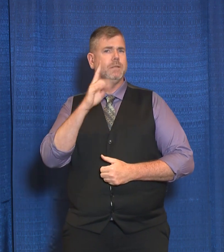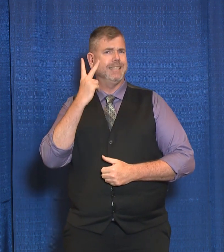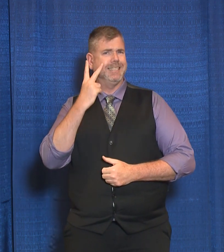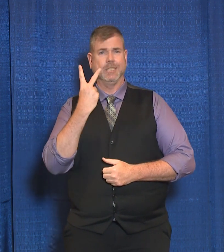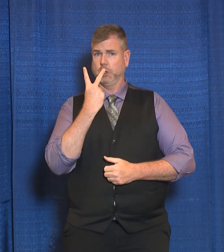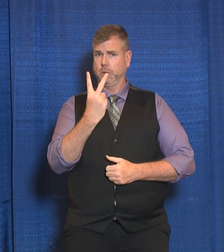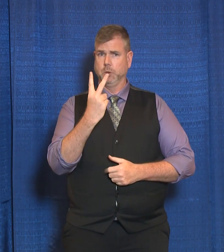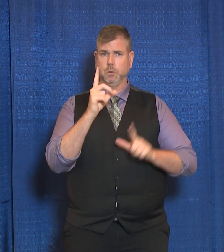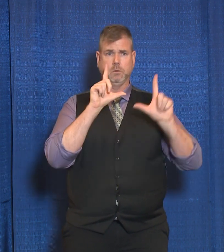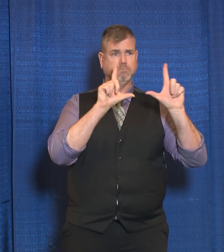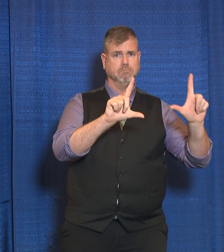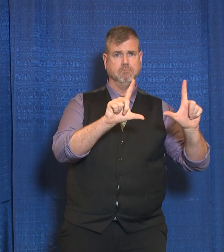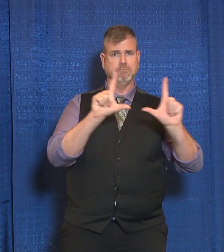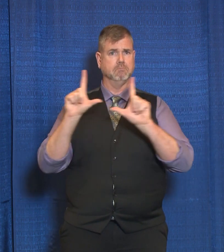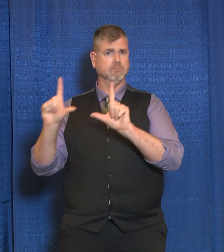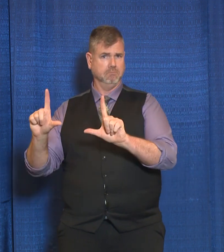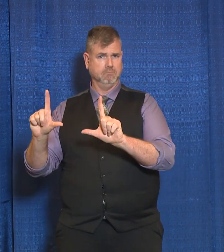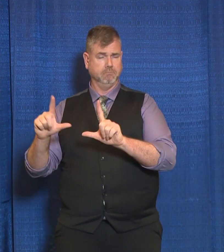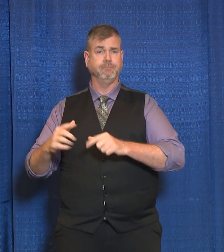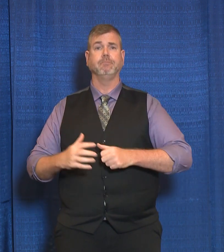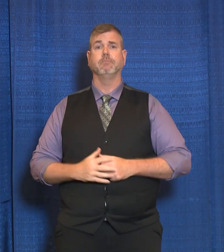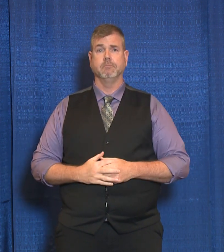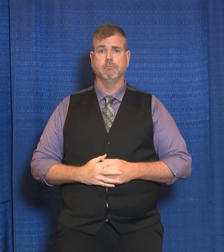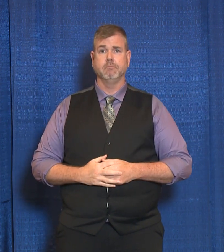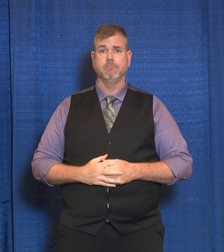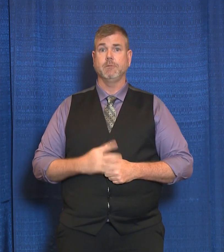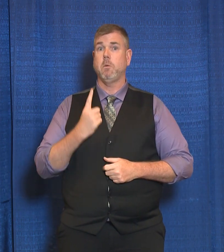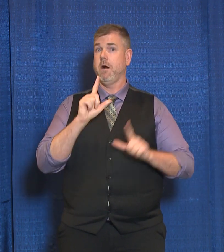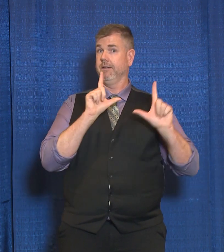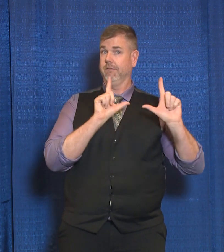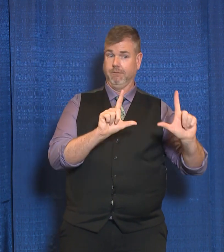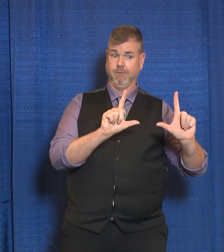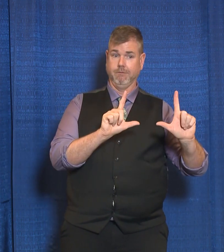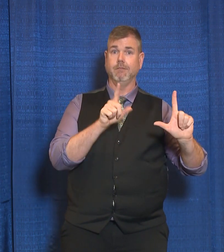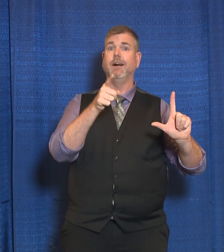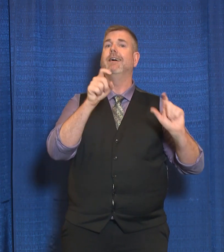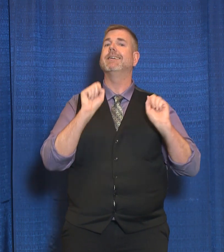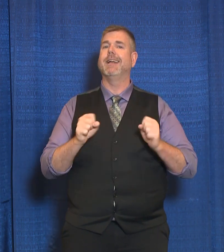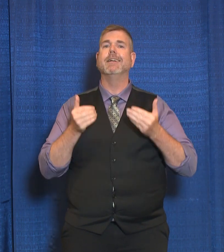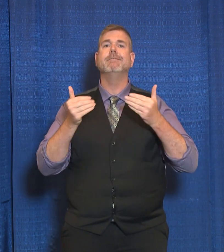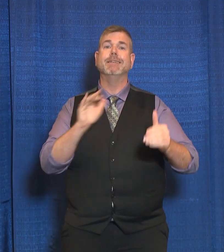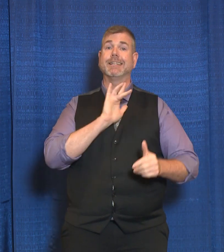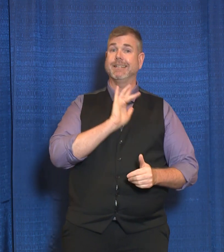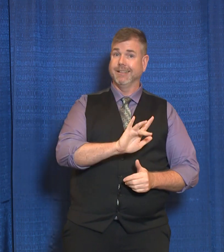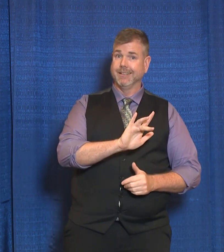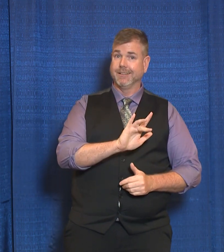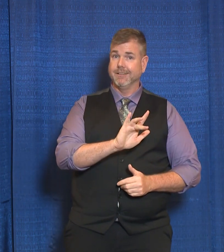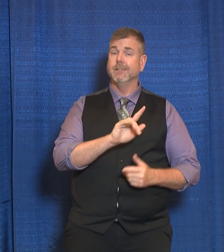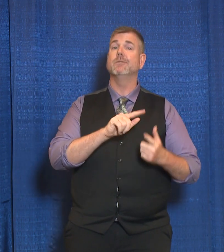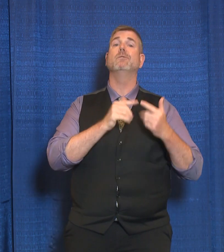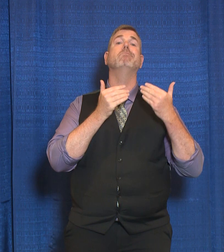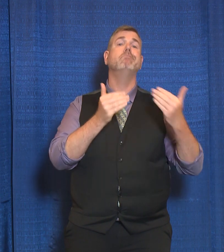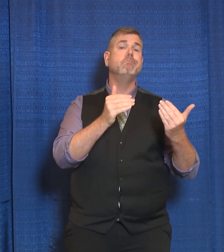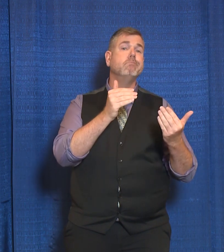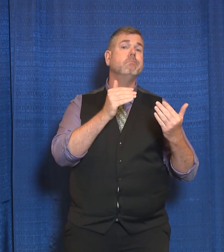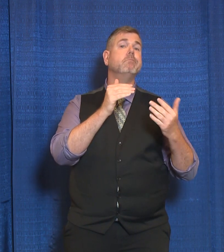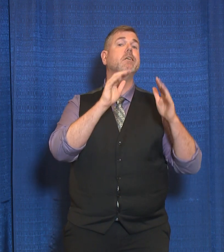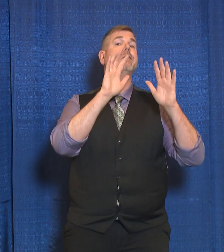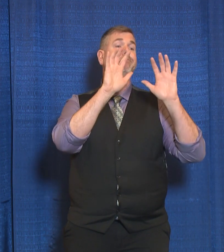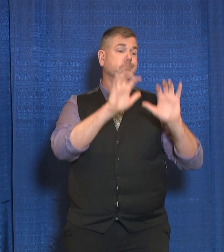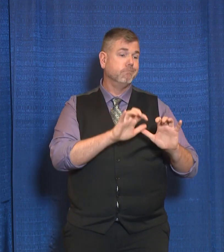You can print and sign your application and mail it to your county elections office, or submit the application without a